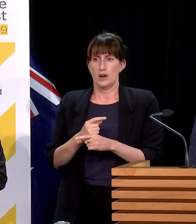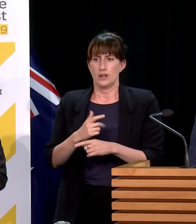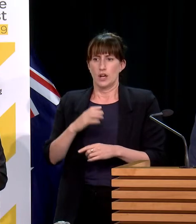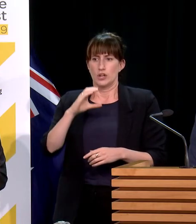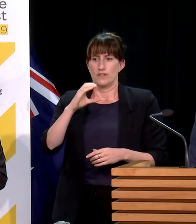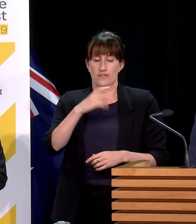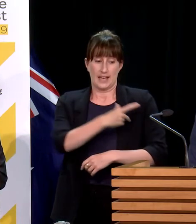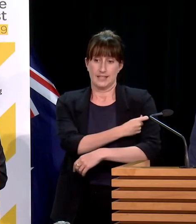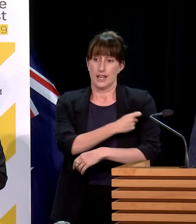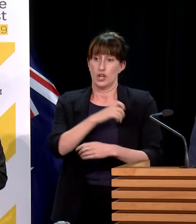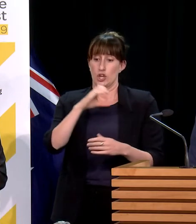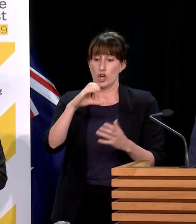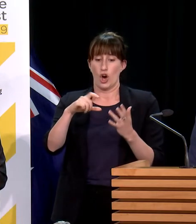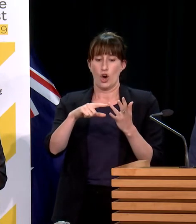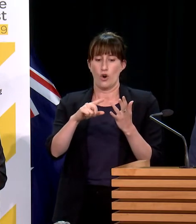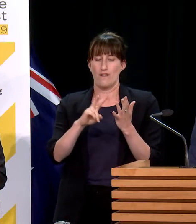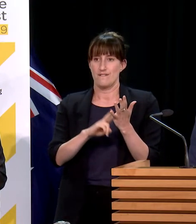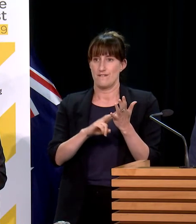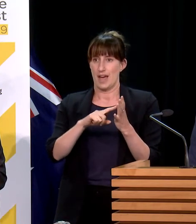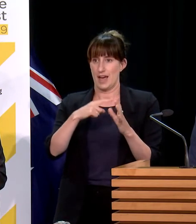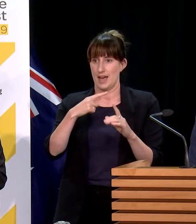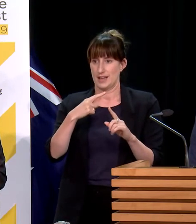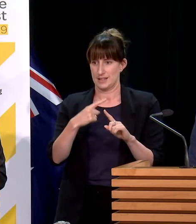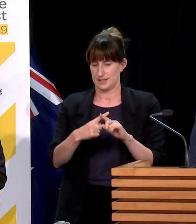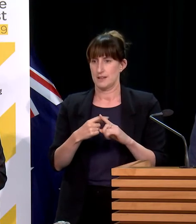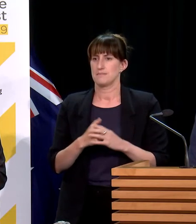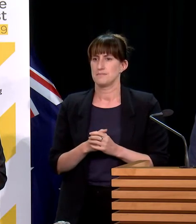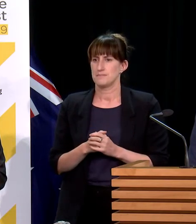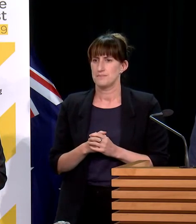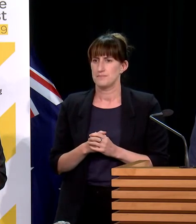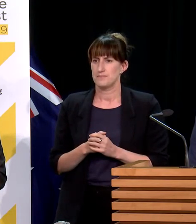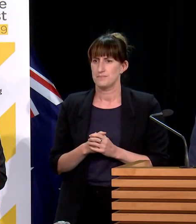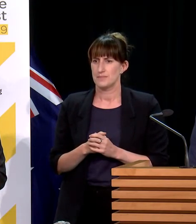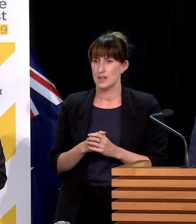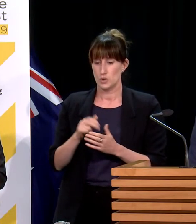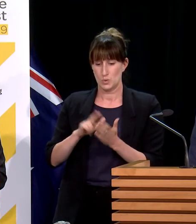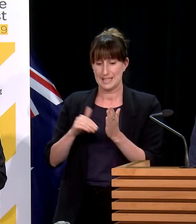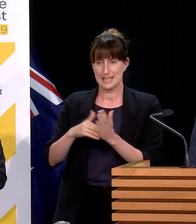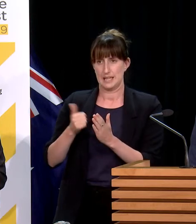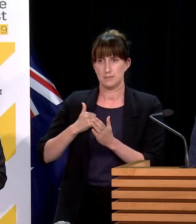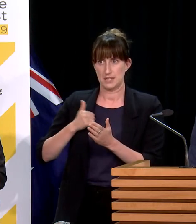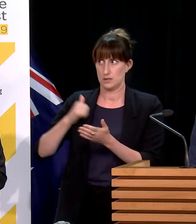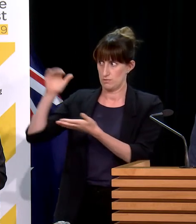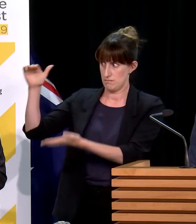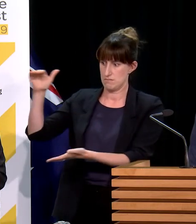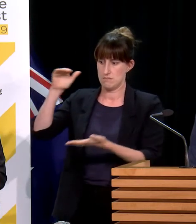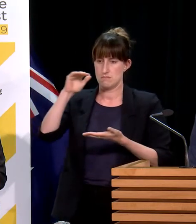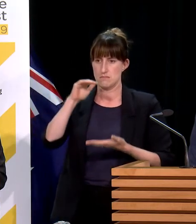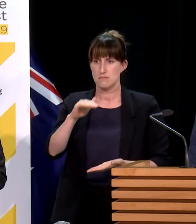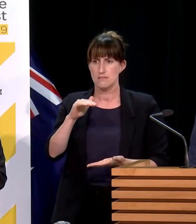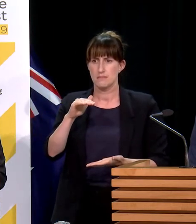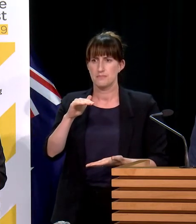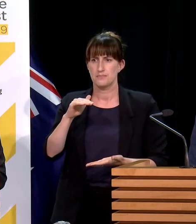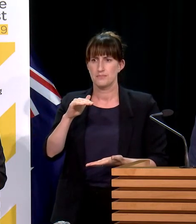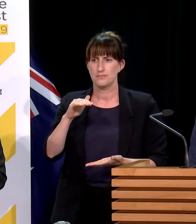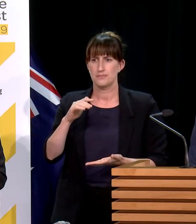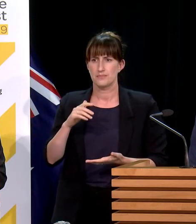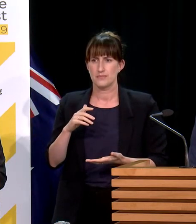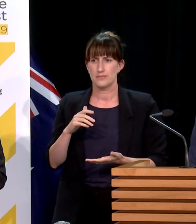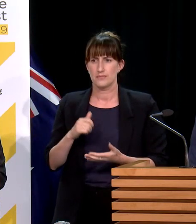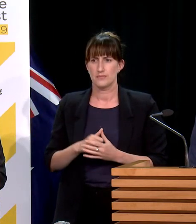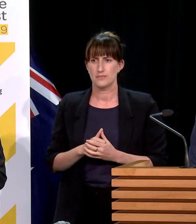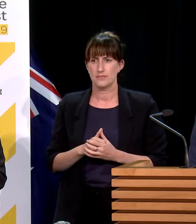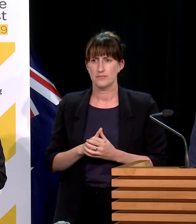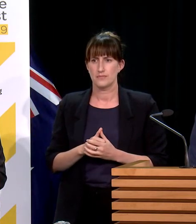249,000 doses of AstraZeneca, including quite a few in Q1. First question, is AstraZeneca going to be likely to